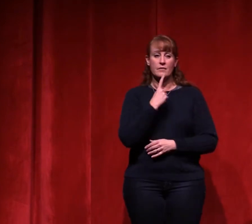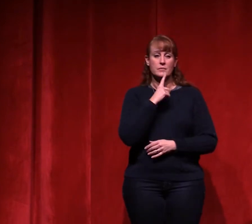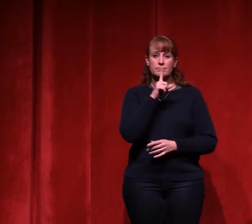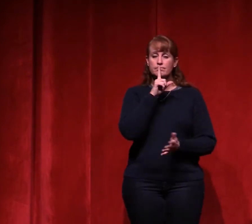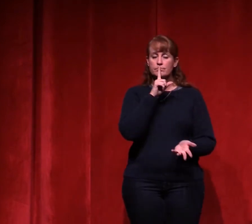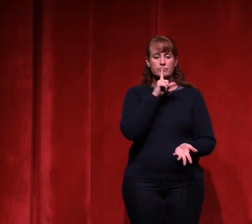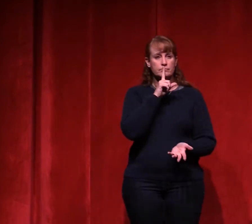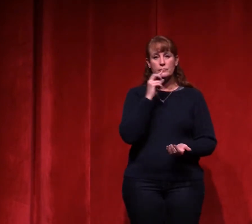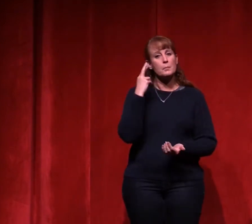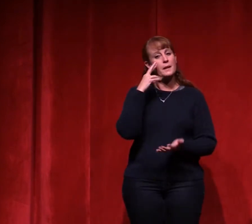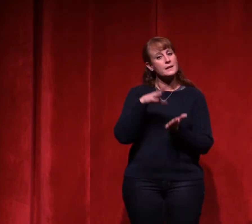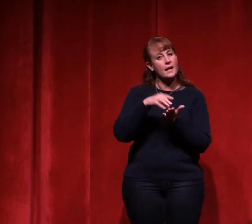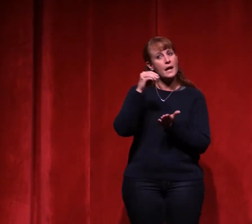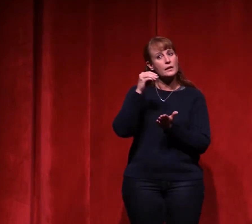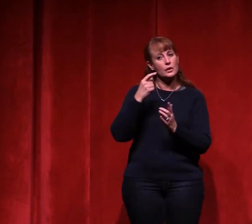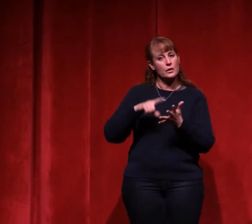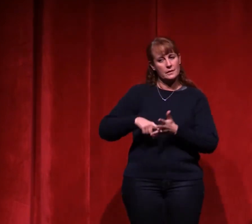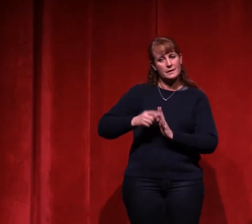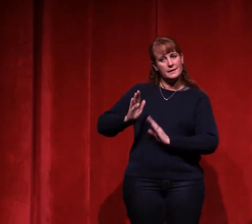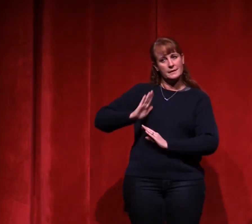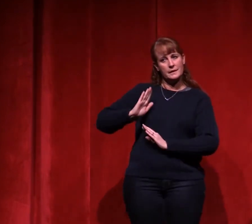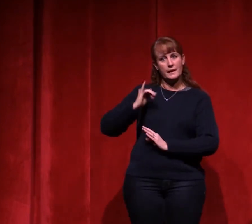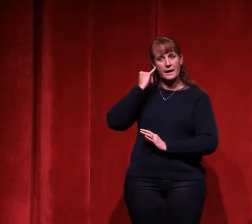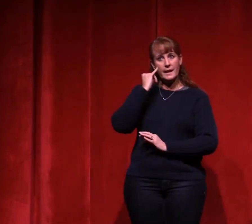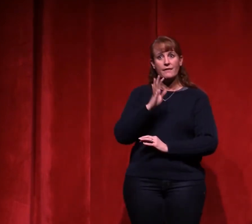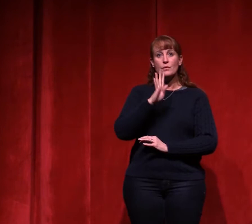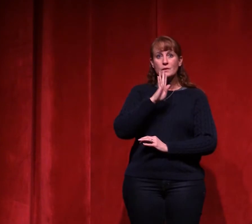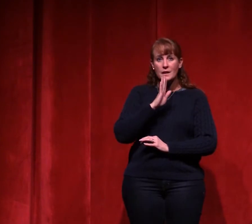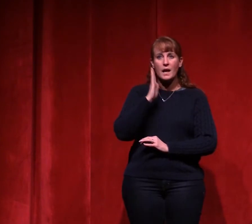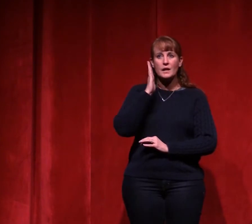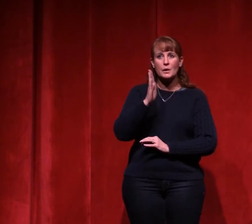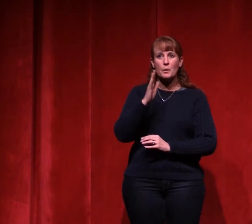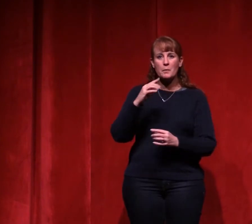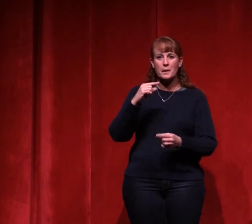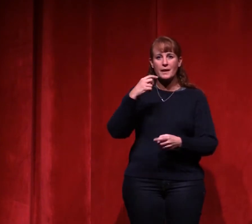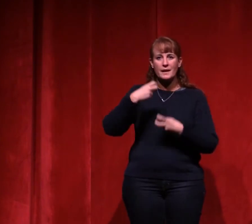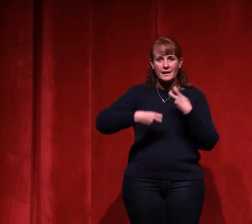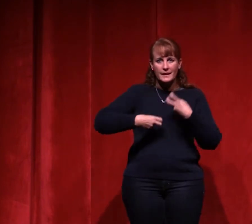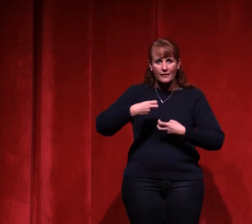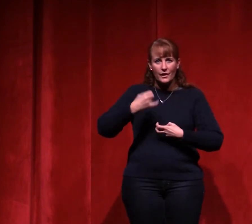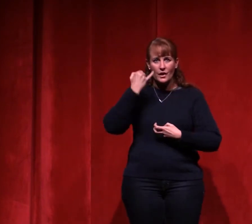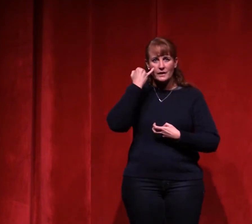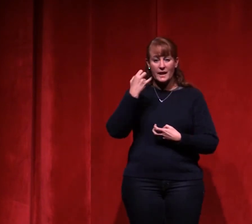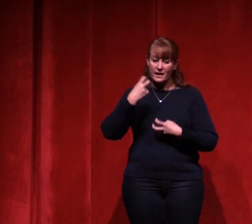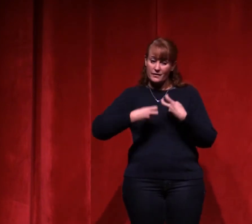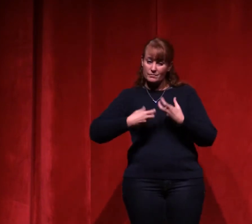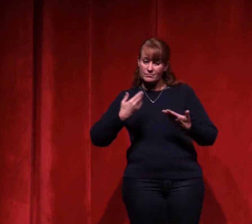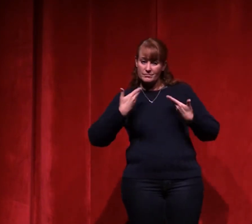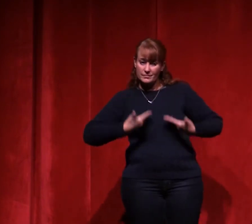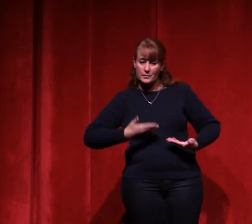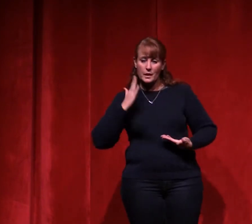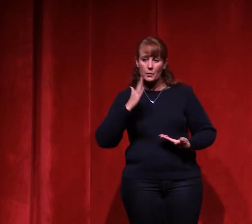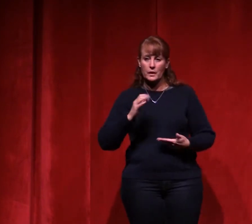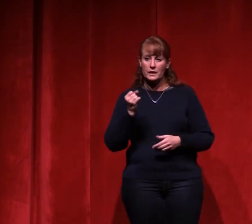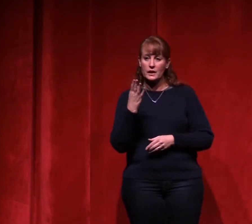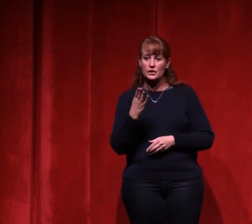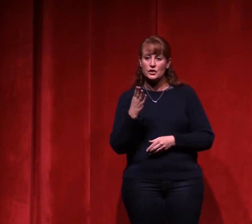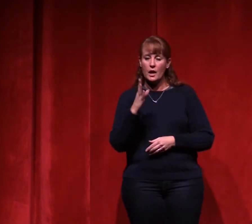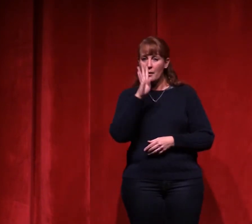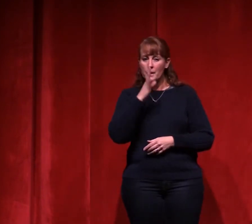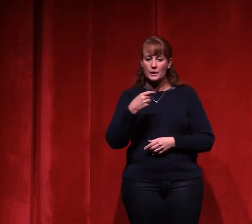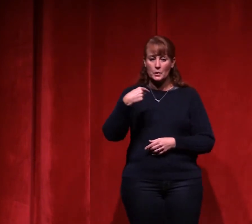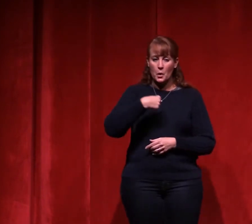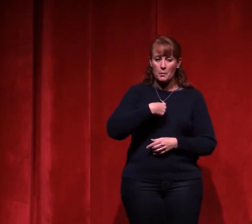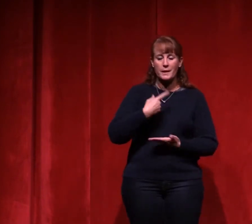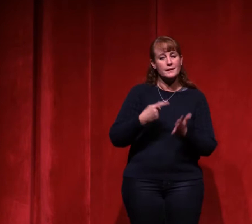anything, because I had learned from the start that to speak up meant to be difficult, and to be difficult meant to be overlooked for jobs that sometimes came with